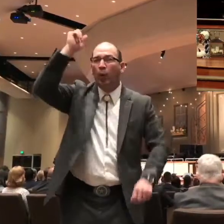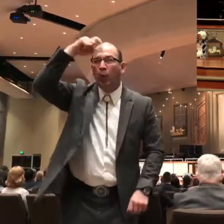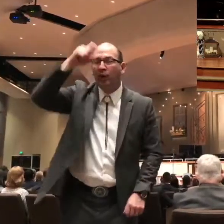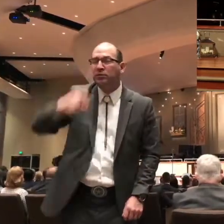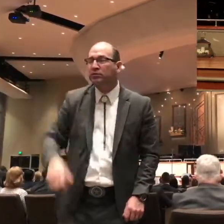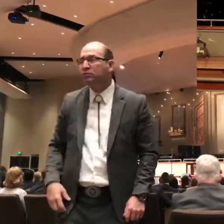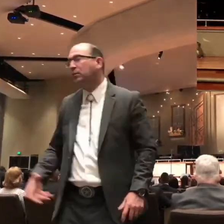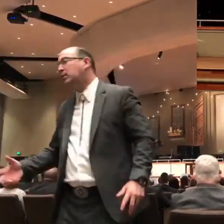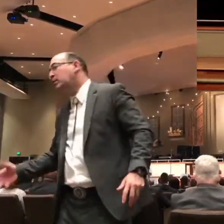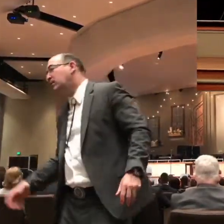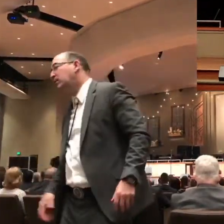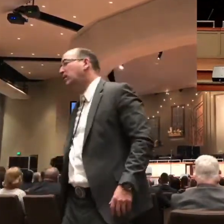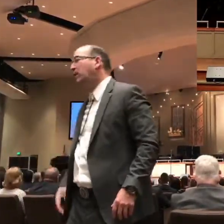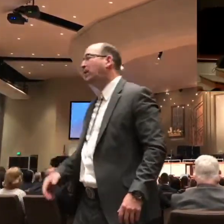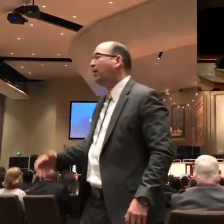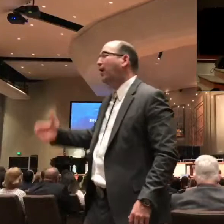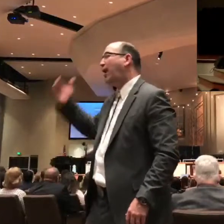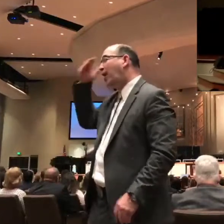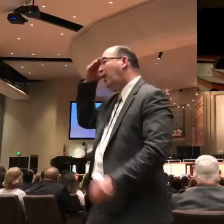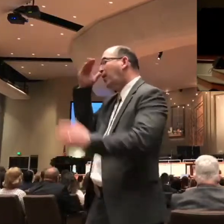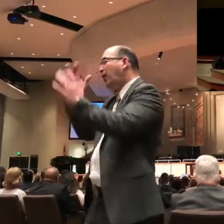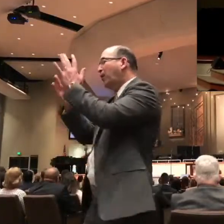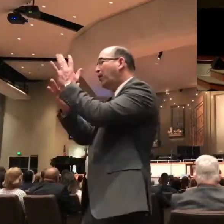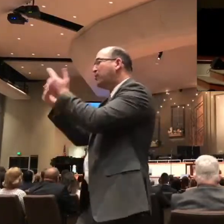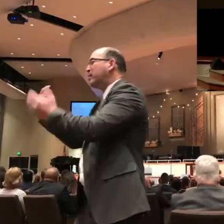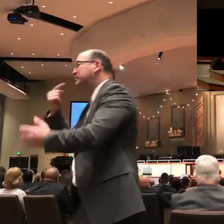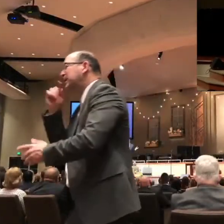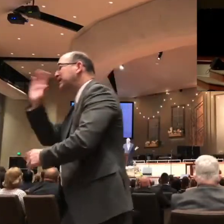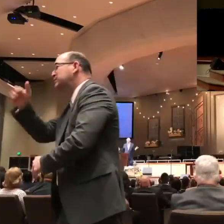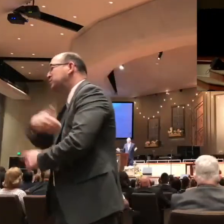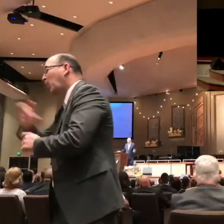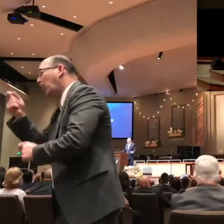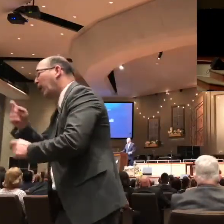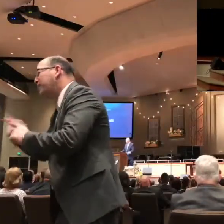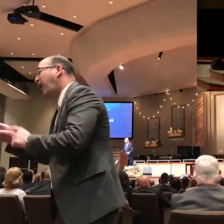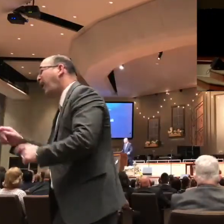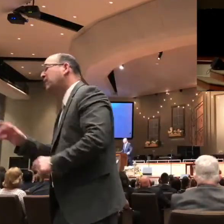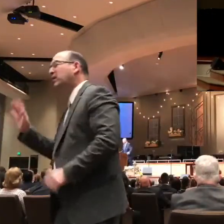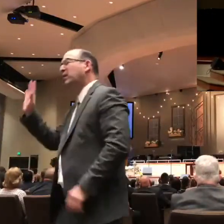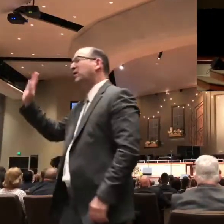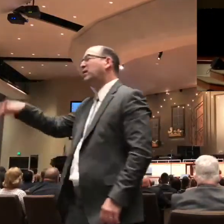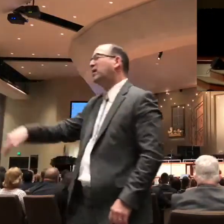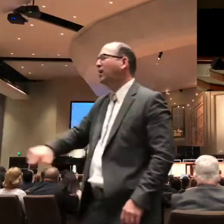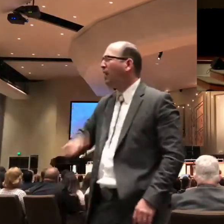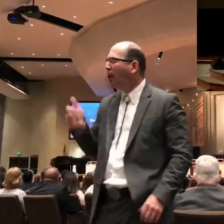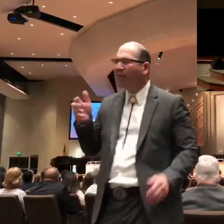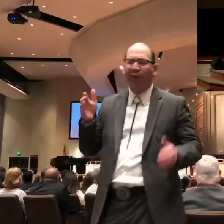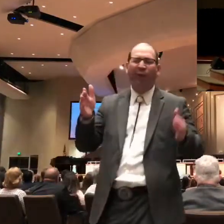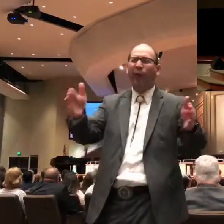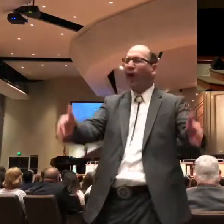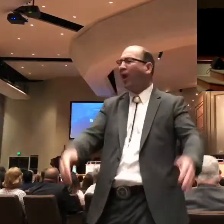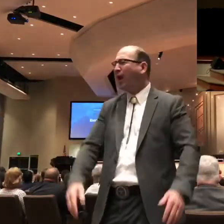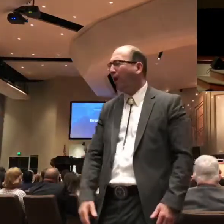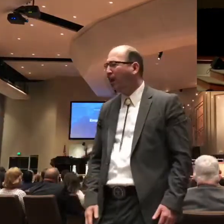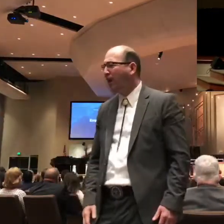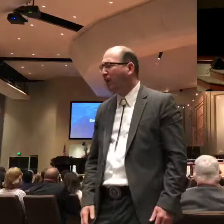you know, I know the Bible says publicly and from house to house, but that's not the only way. And it's not the only way, but it's one great way.